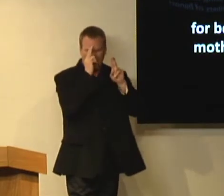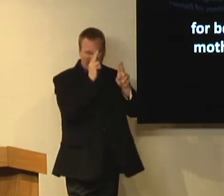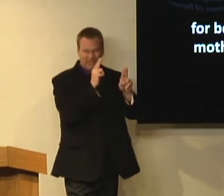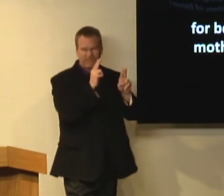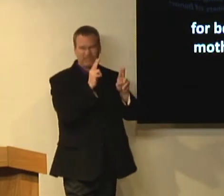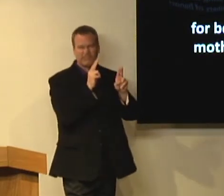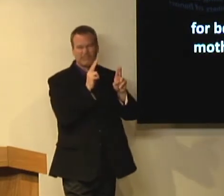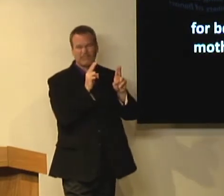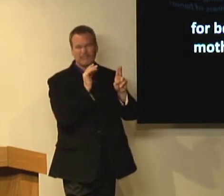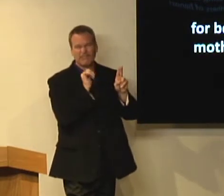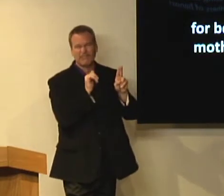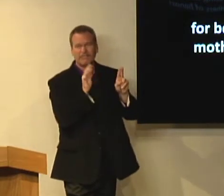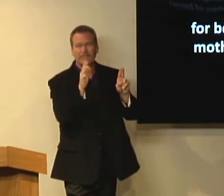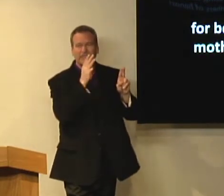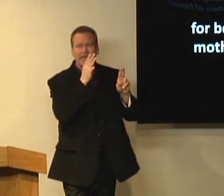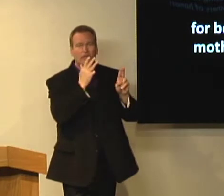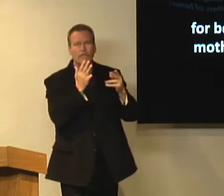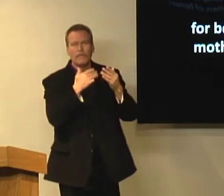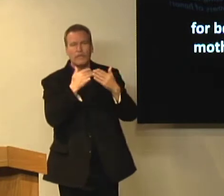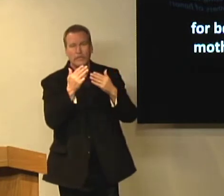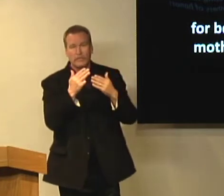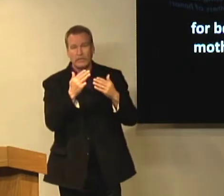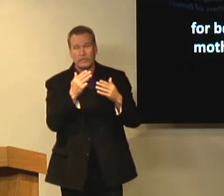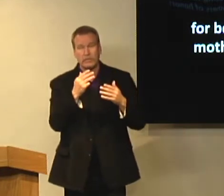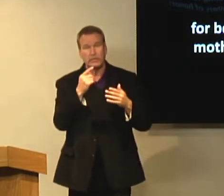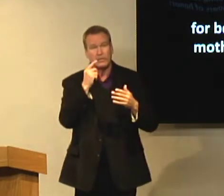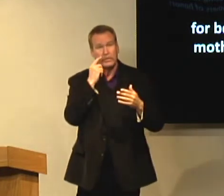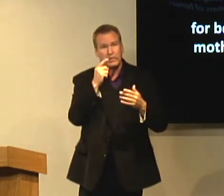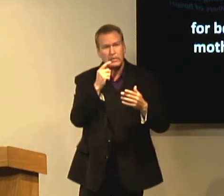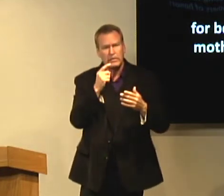And this morning we're going to focus on honoring your mother.